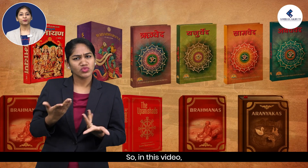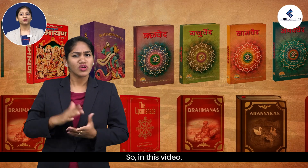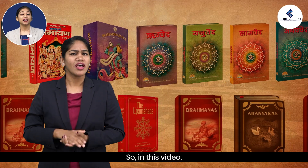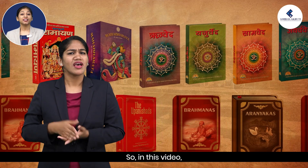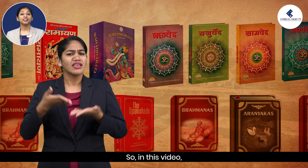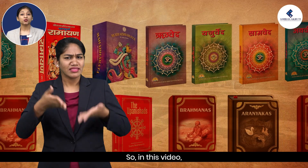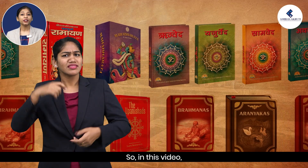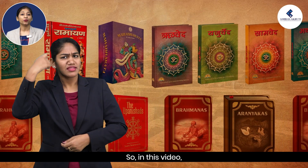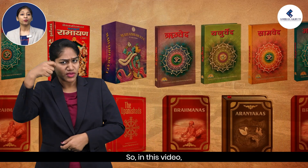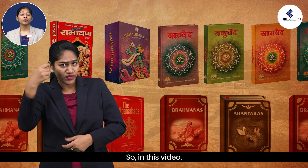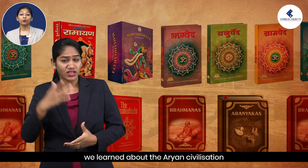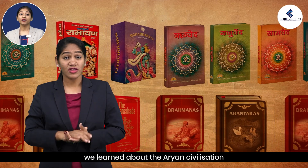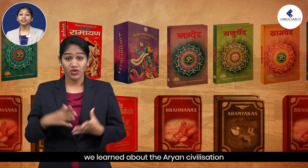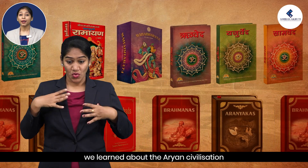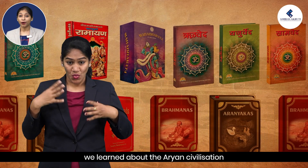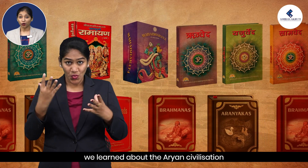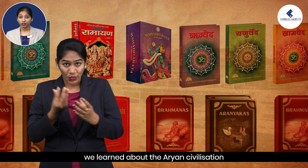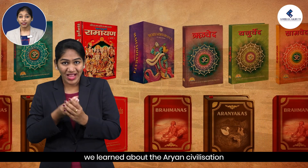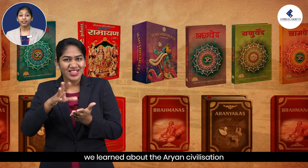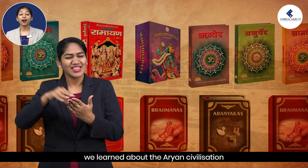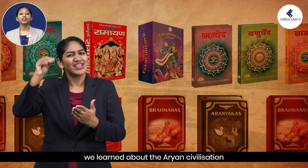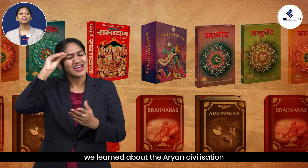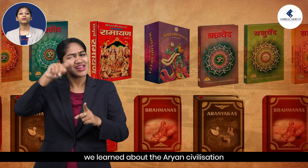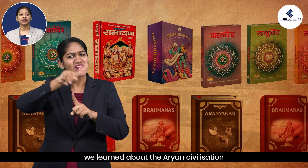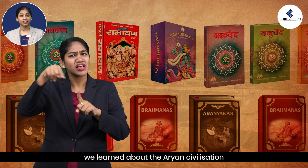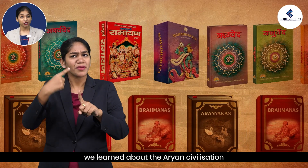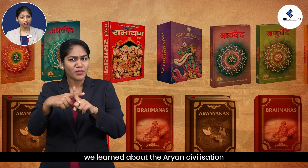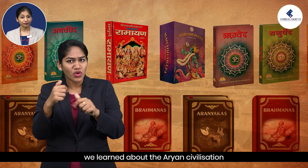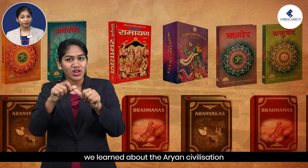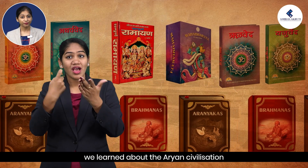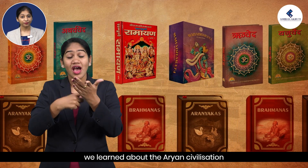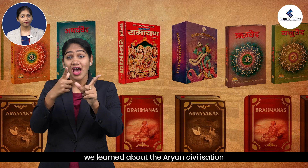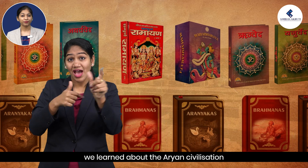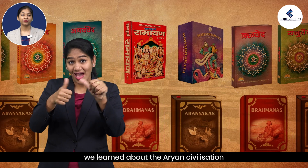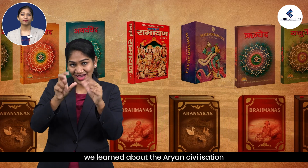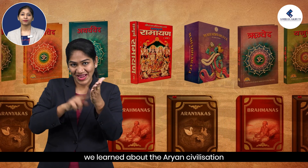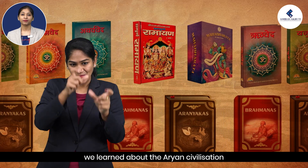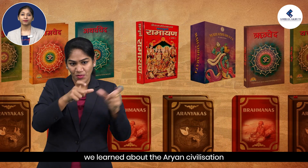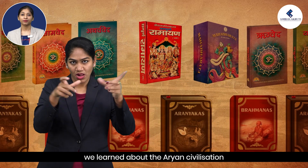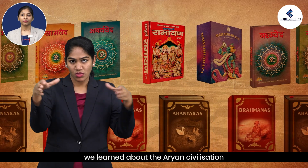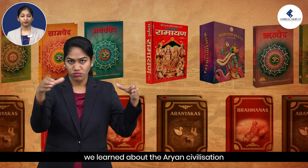So, in this video, we learned about the Aryan civilization